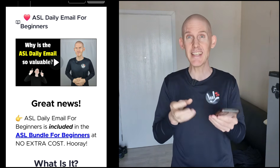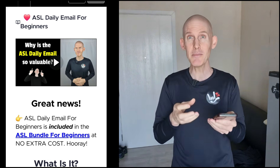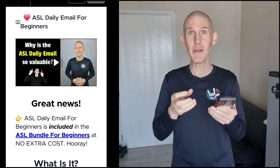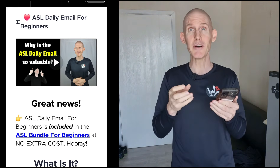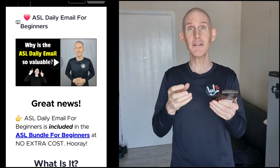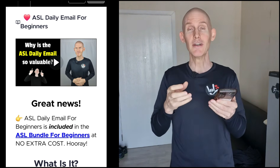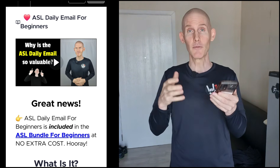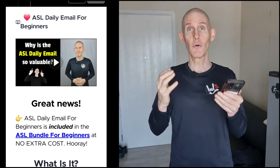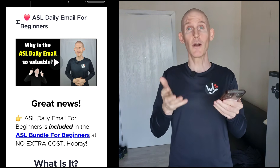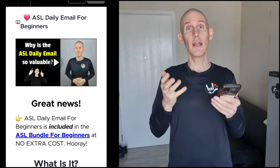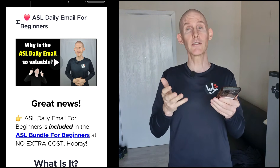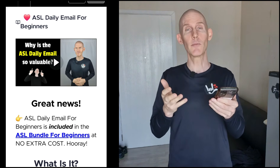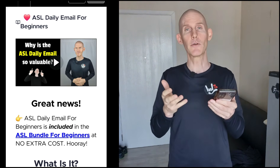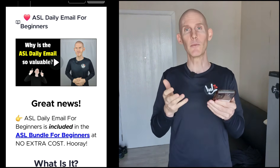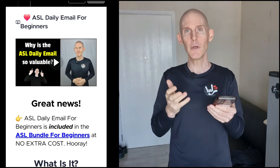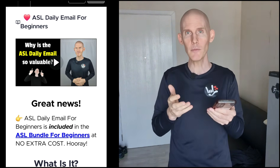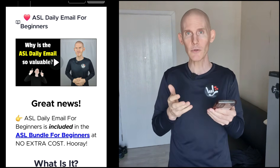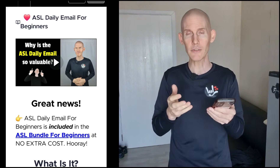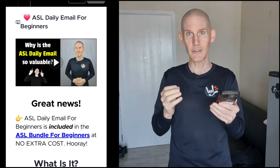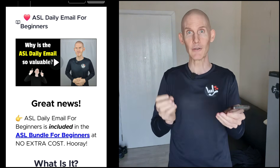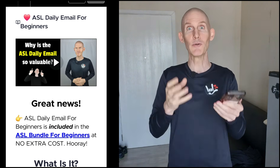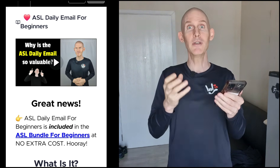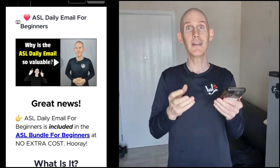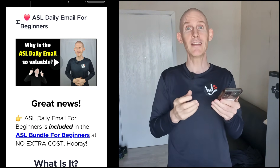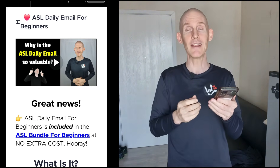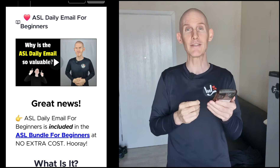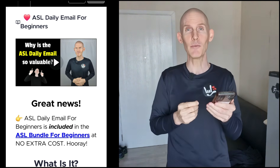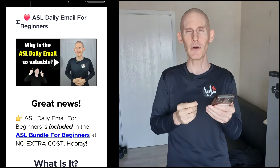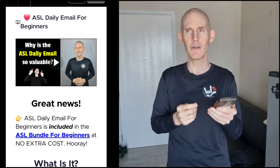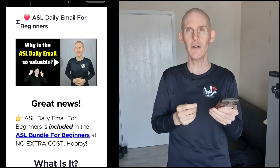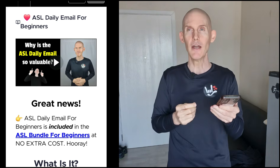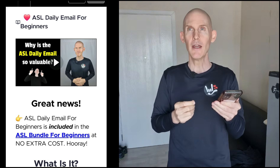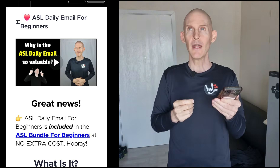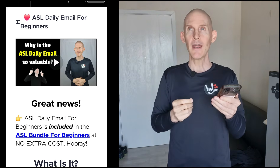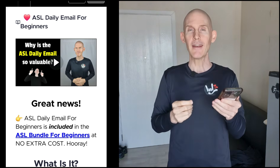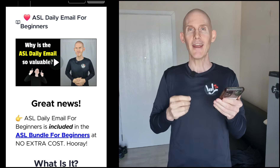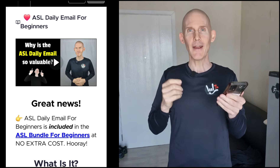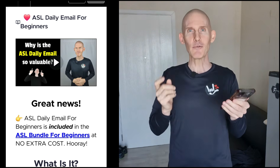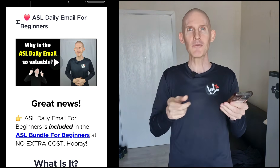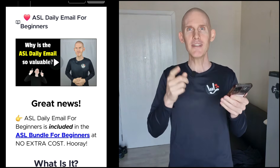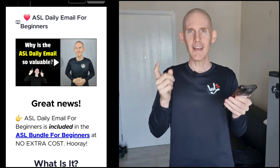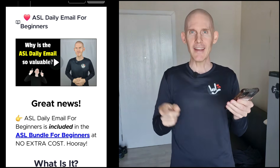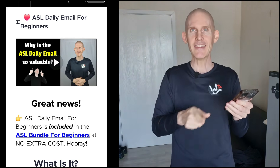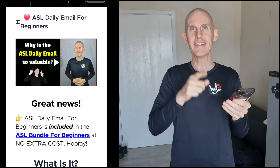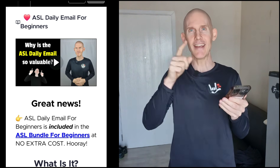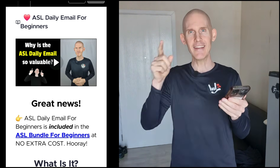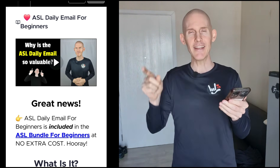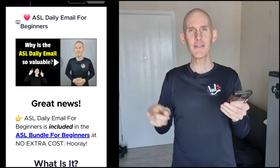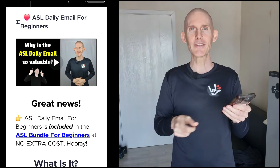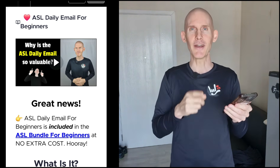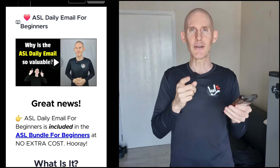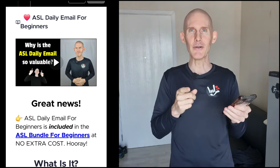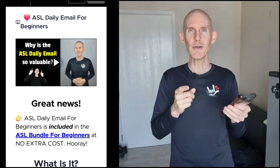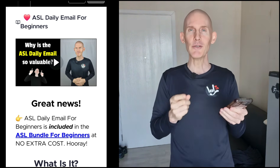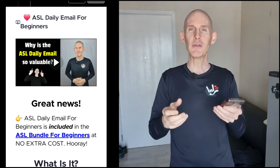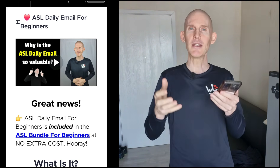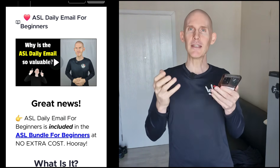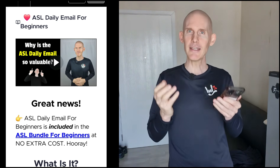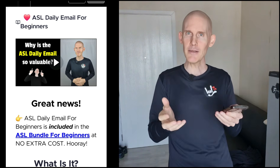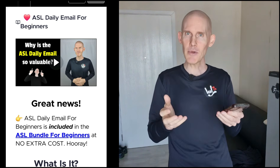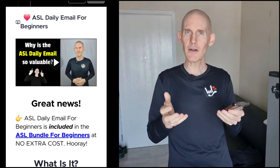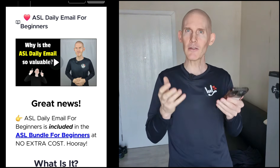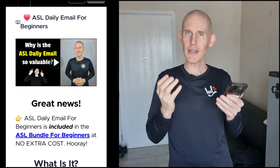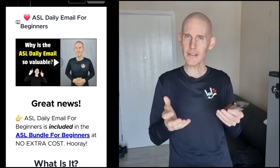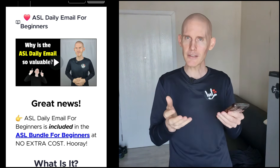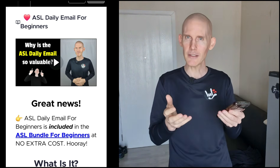Daily Email for our ASL Bundle members. It's included in the ASL Bundle, and every day in the 10-day cycle, you get